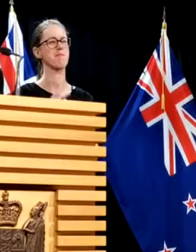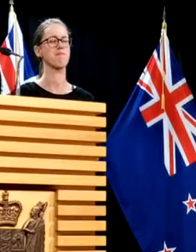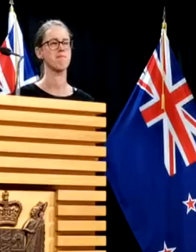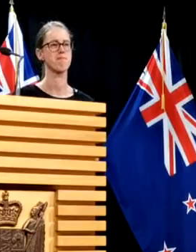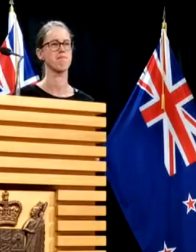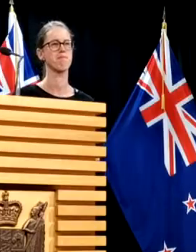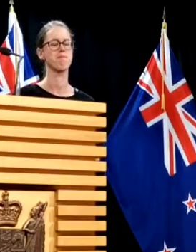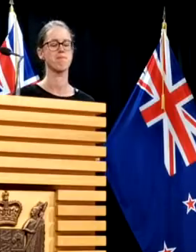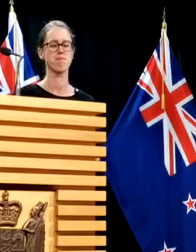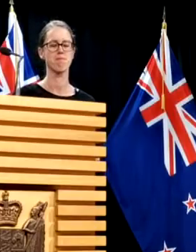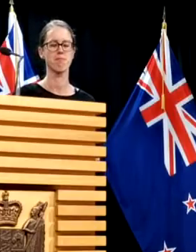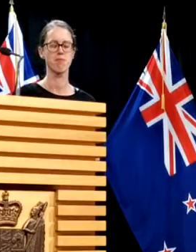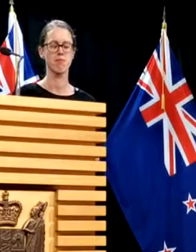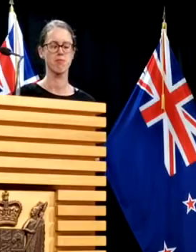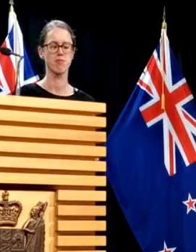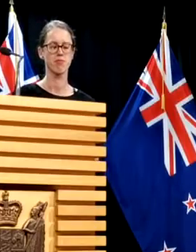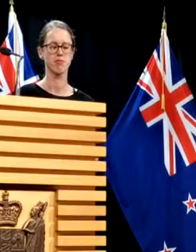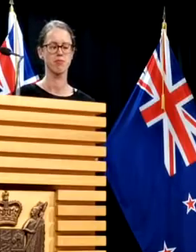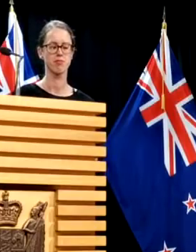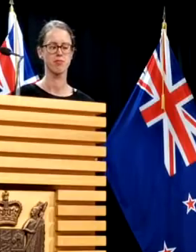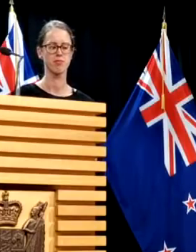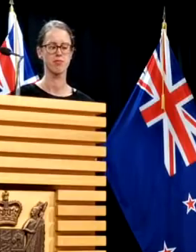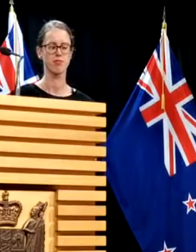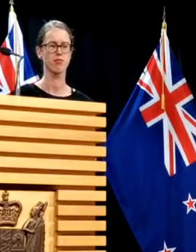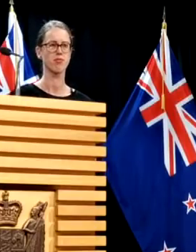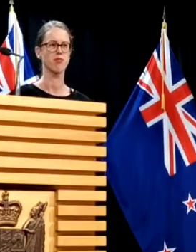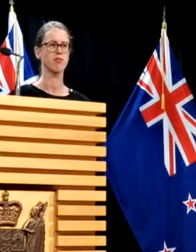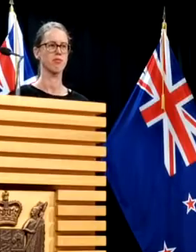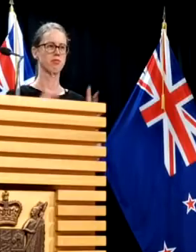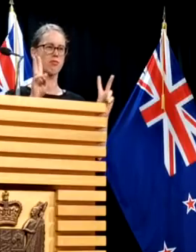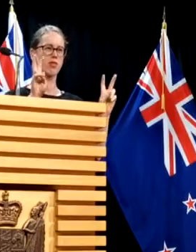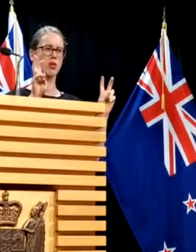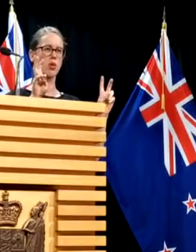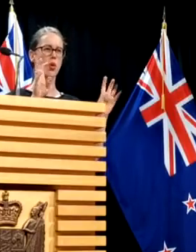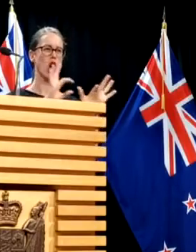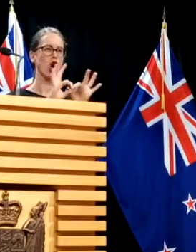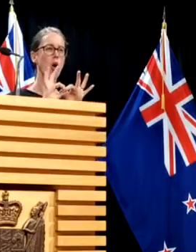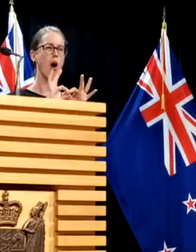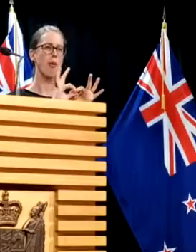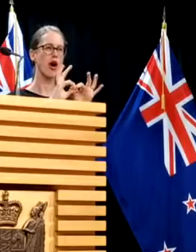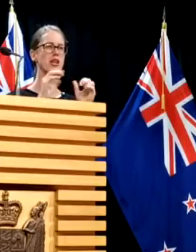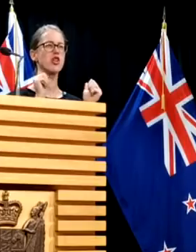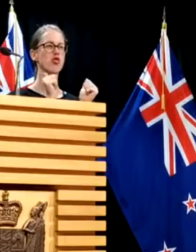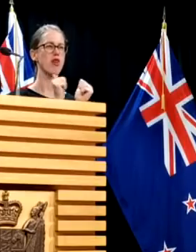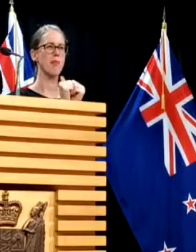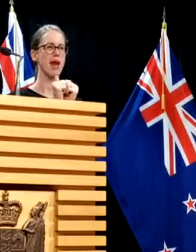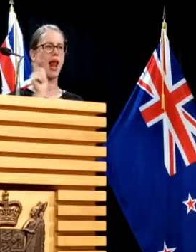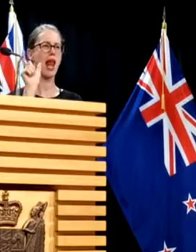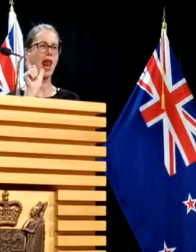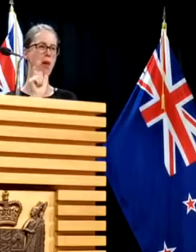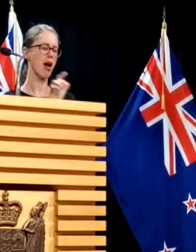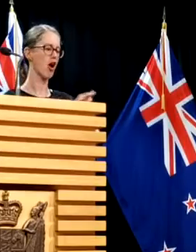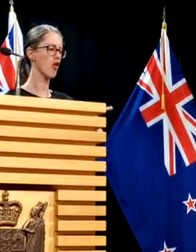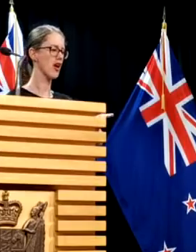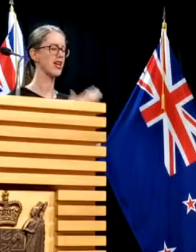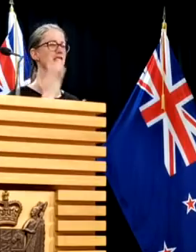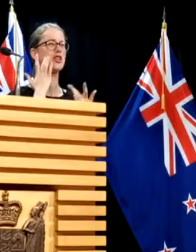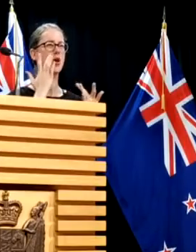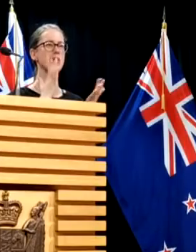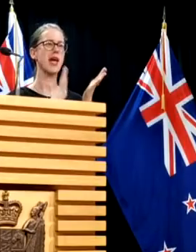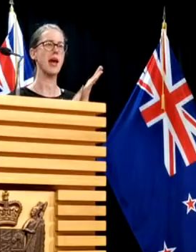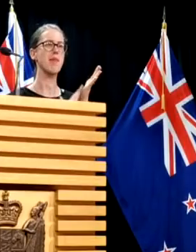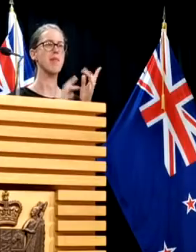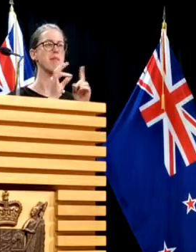doing. Ultimately, the proposed cooperation agreement reflects yet another evolution in our system of